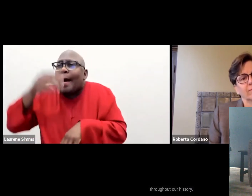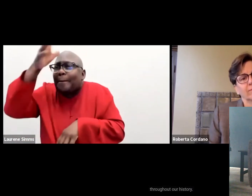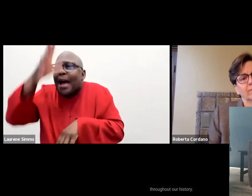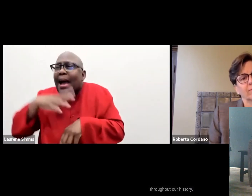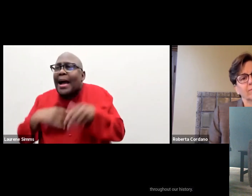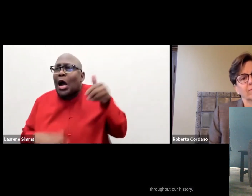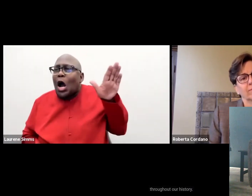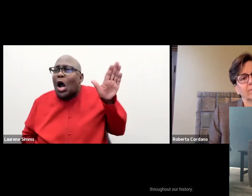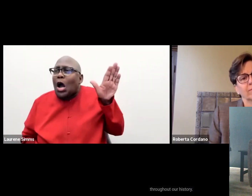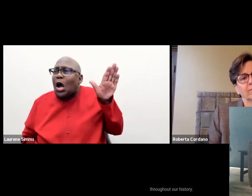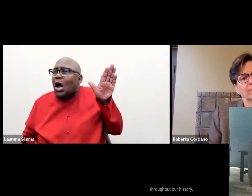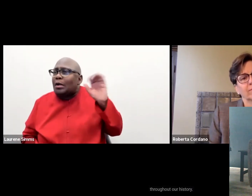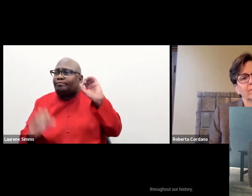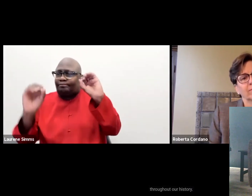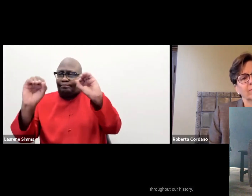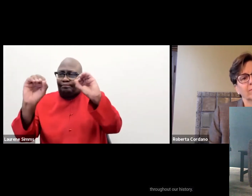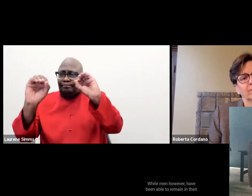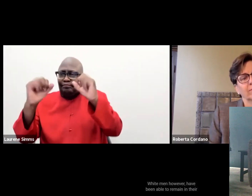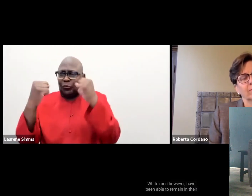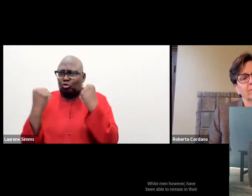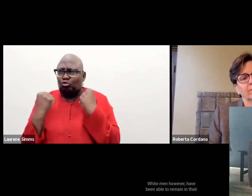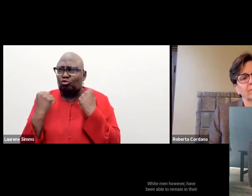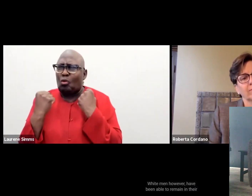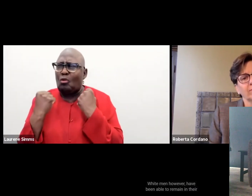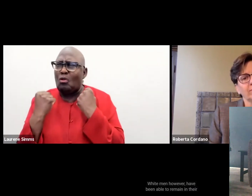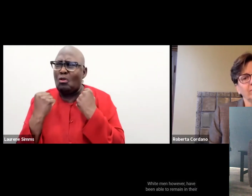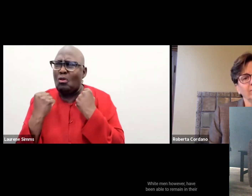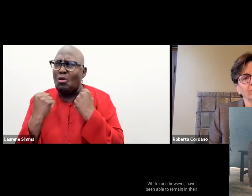errors. And that's been throughout our history.